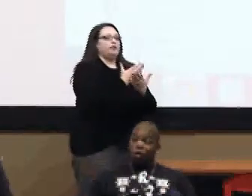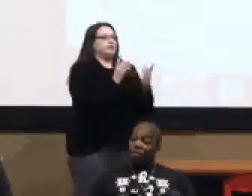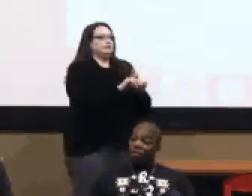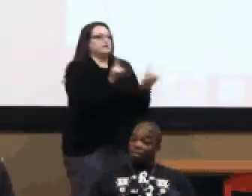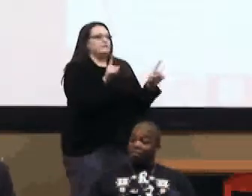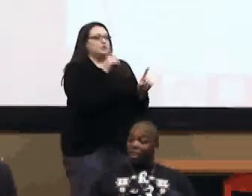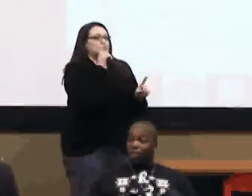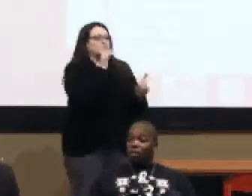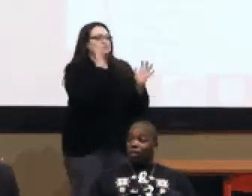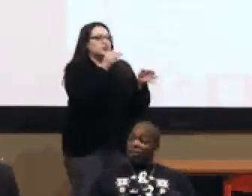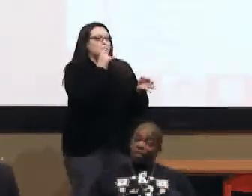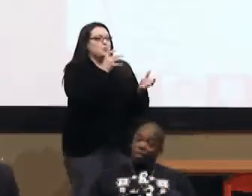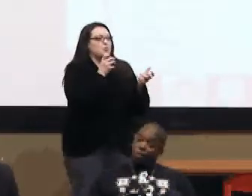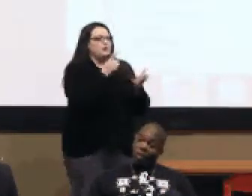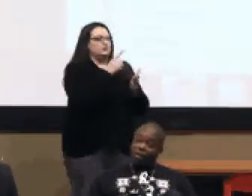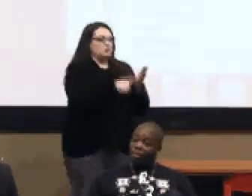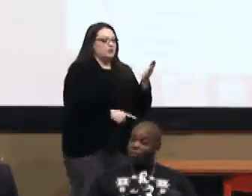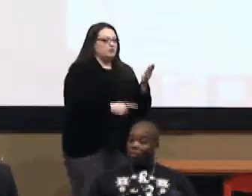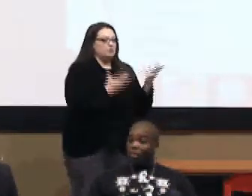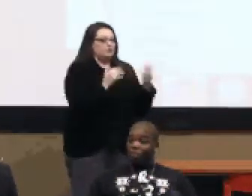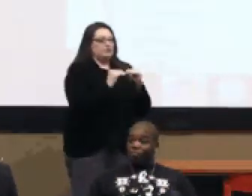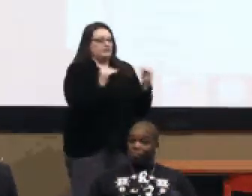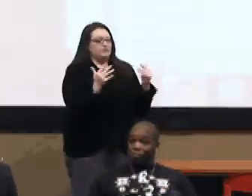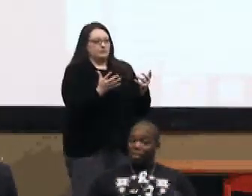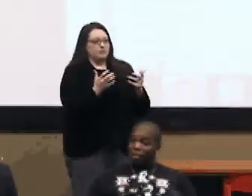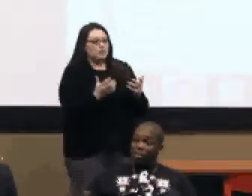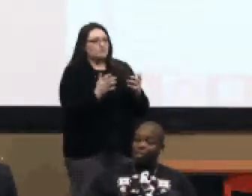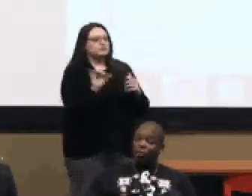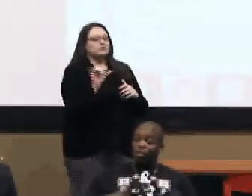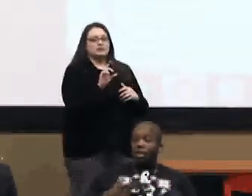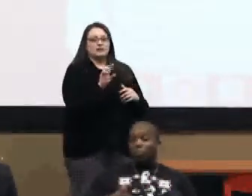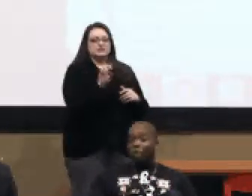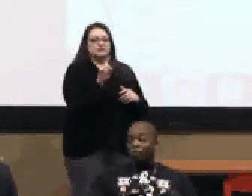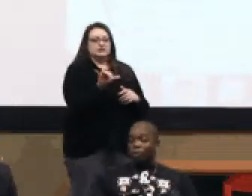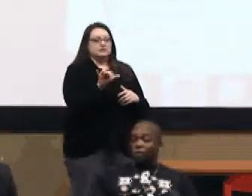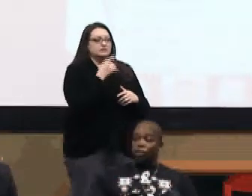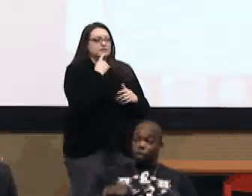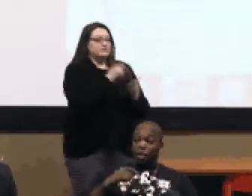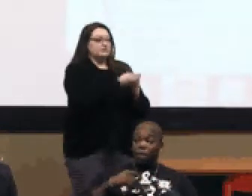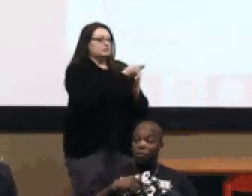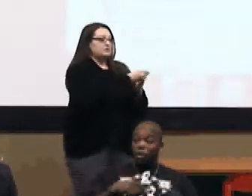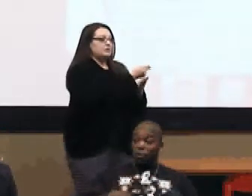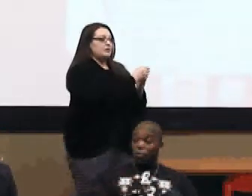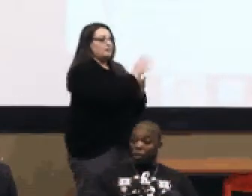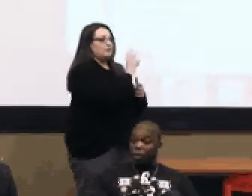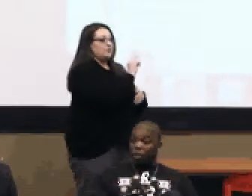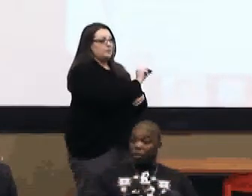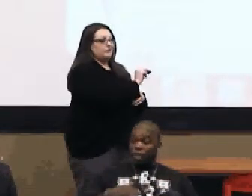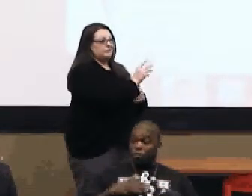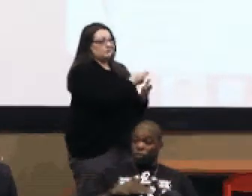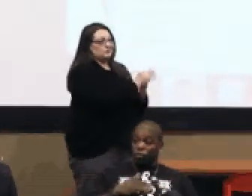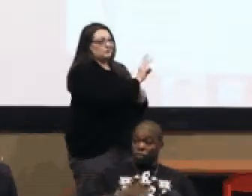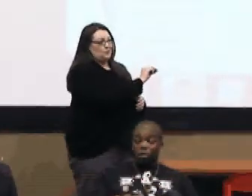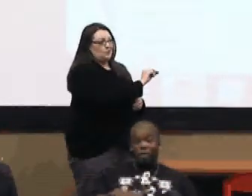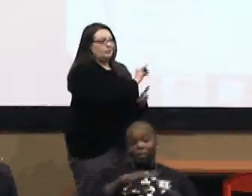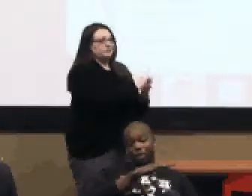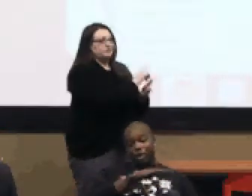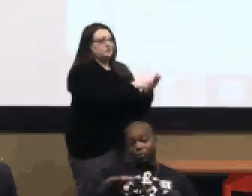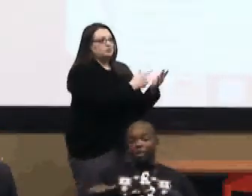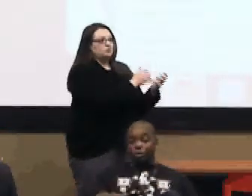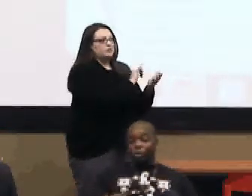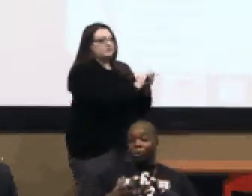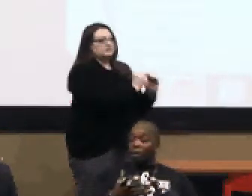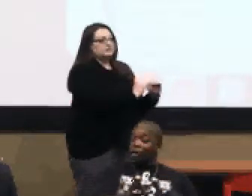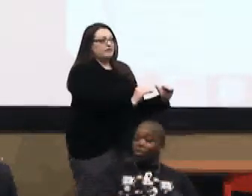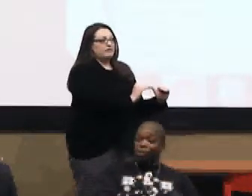wants what, at what level they want it. Like Dusty said, if you're shopping at Walmart, you're shopping at Walmart. That's what you want, that's the